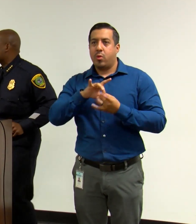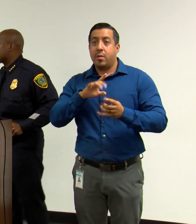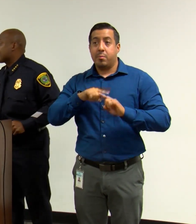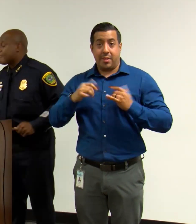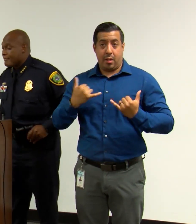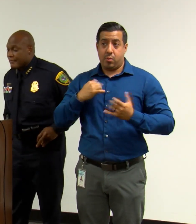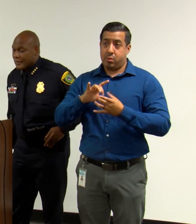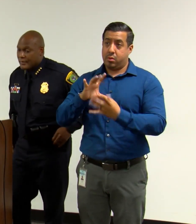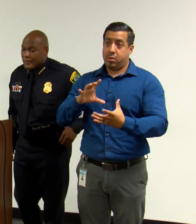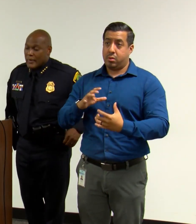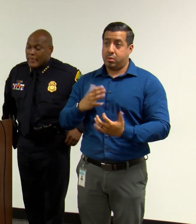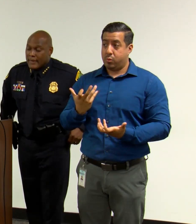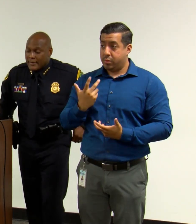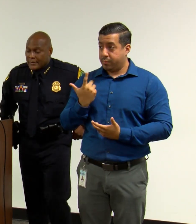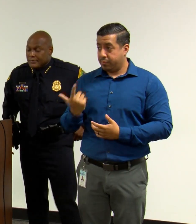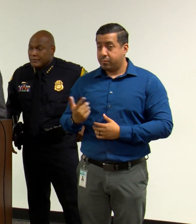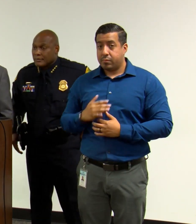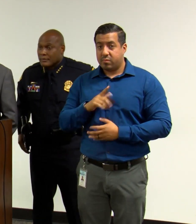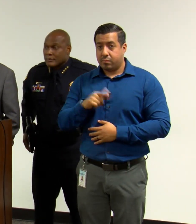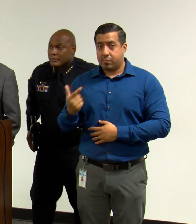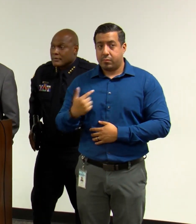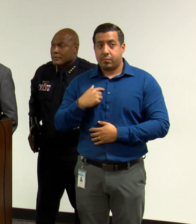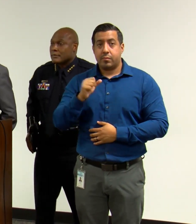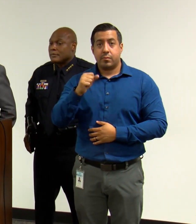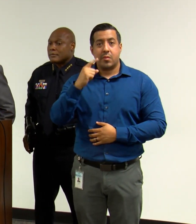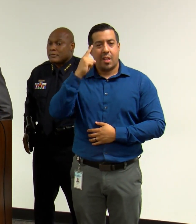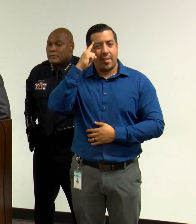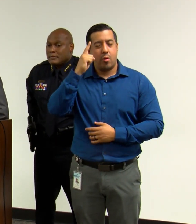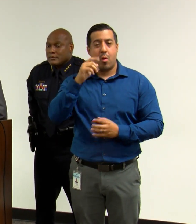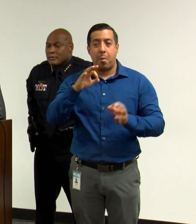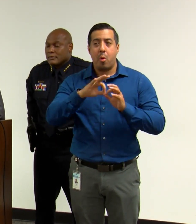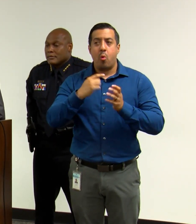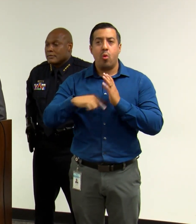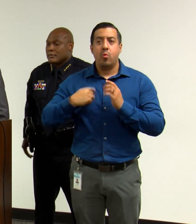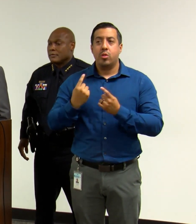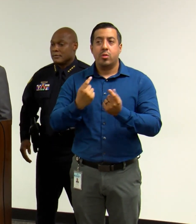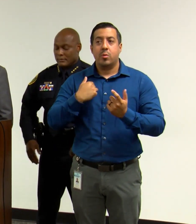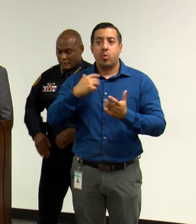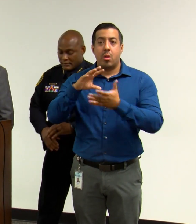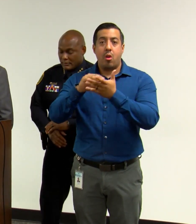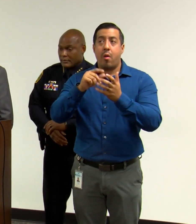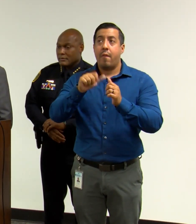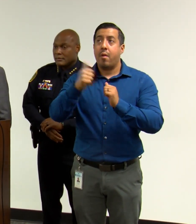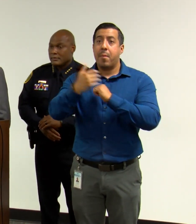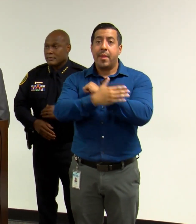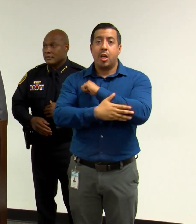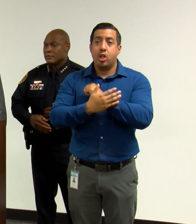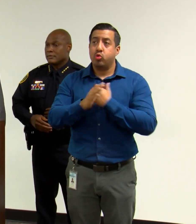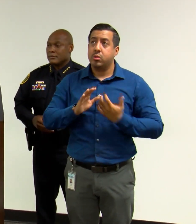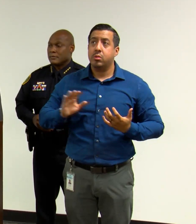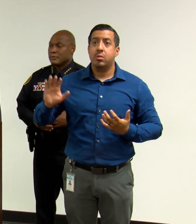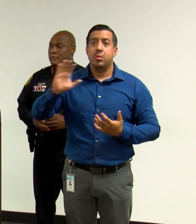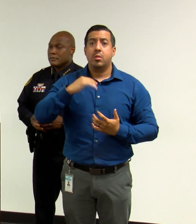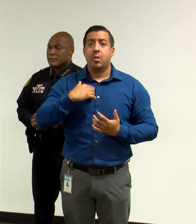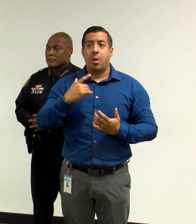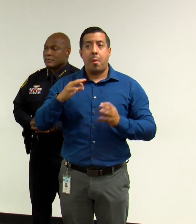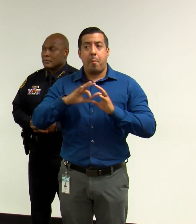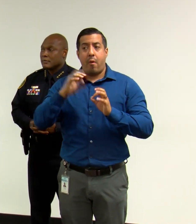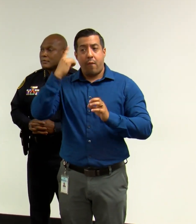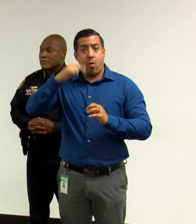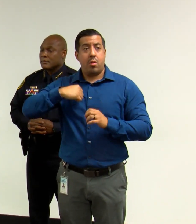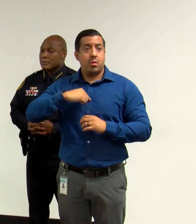something? What it does do, and I think what's important, and what we've learned from all over the country, it's important for us to be